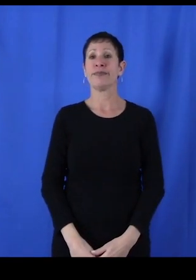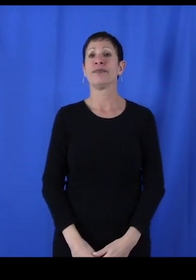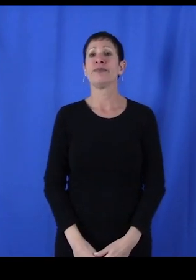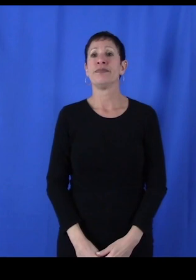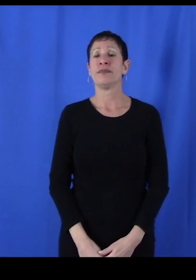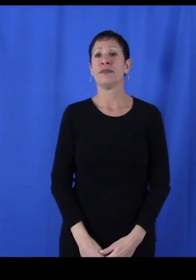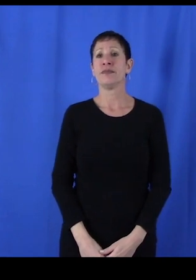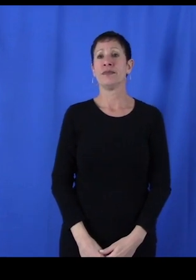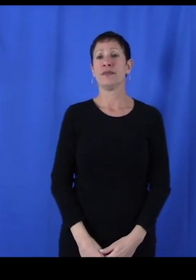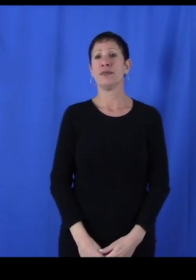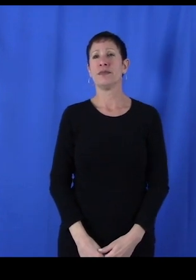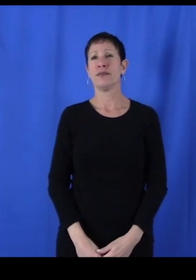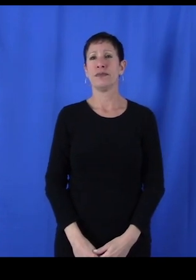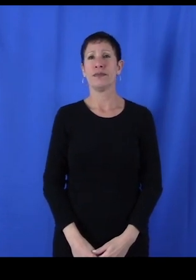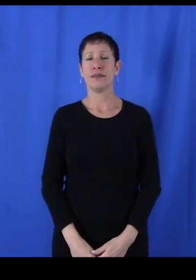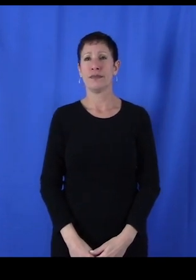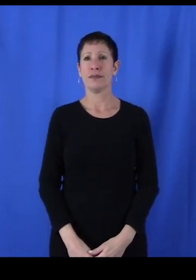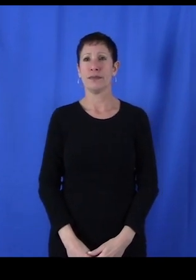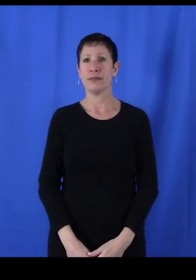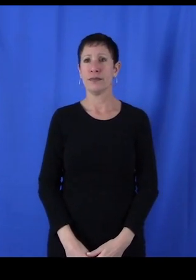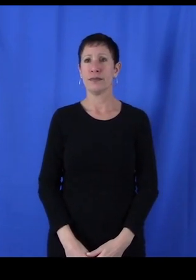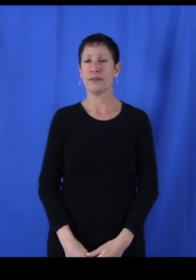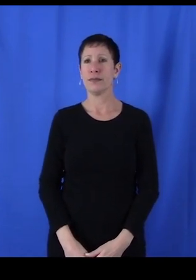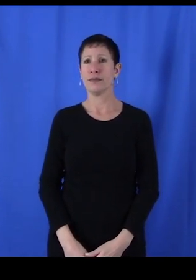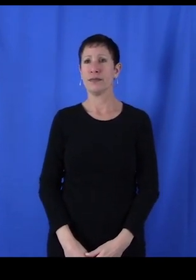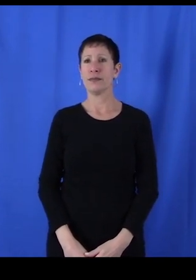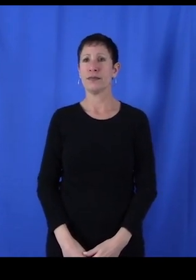So, what are you doing, child?